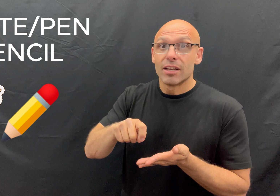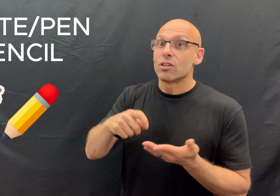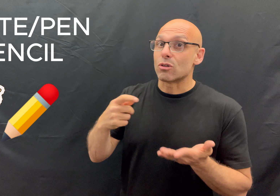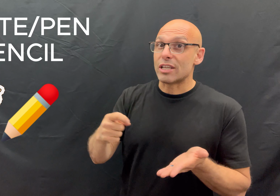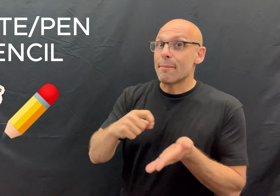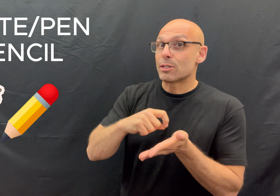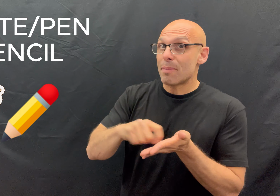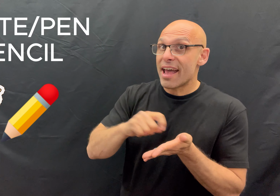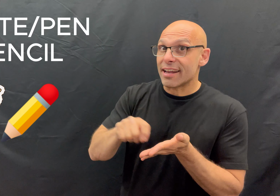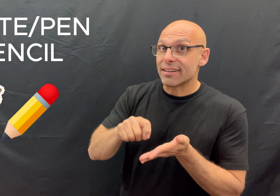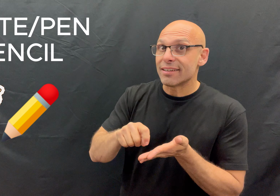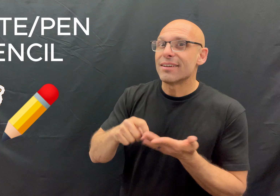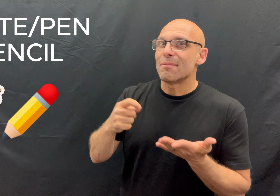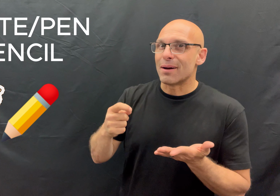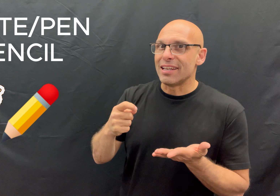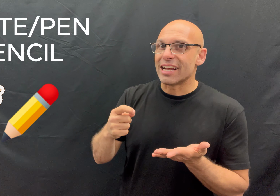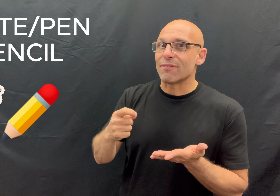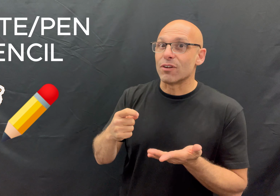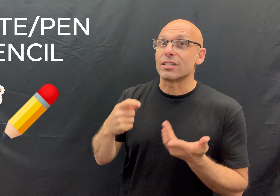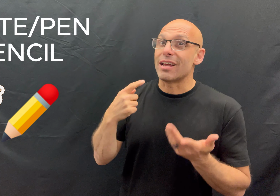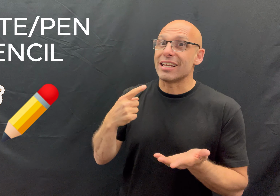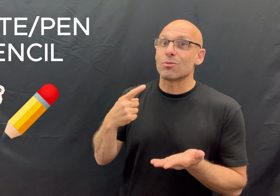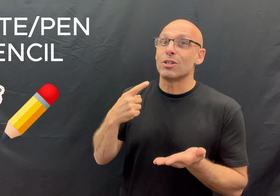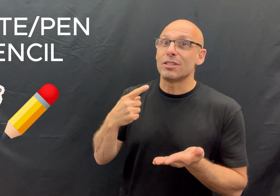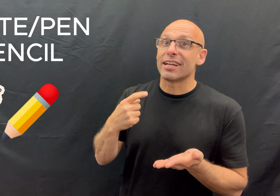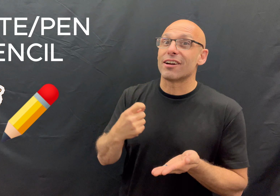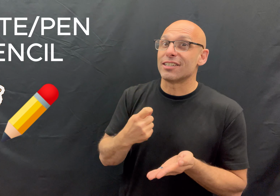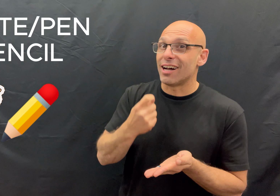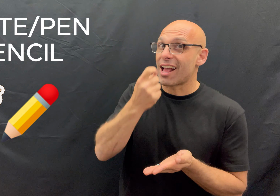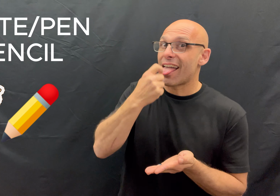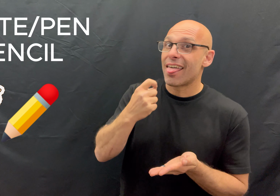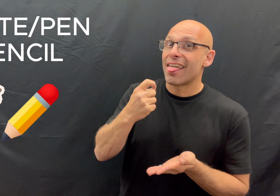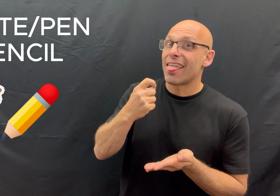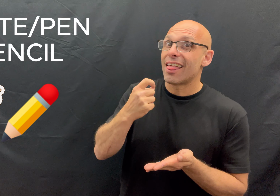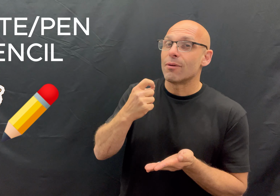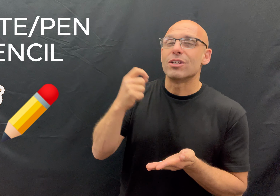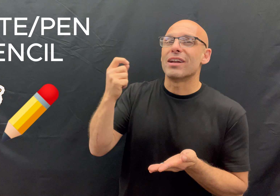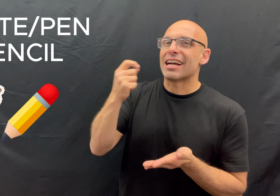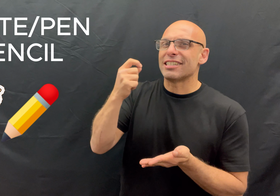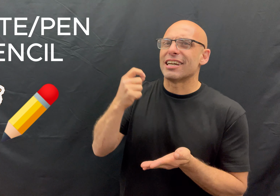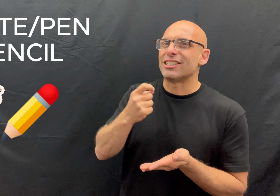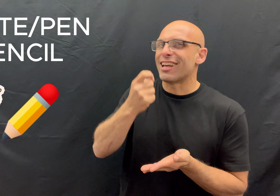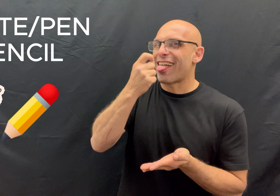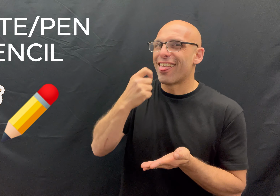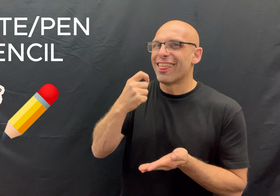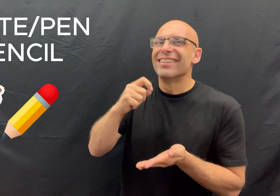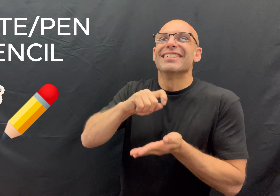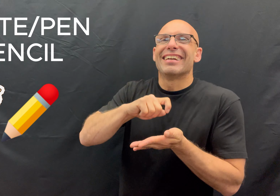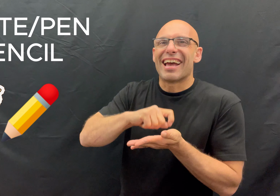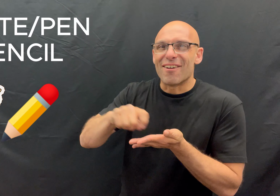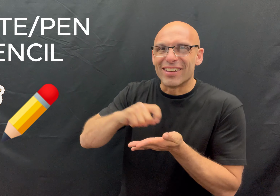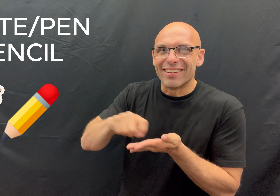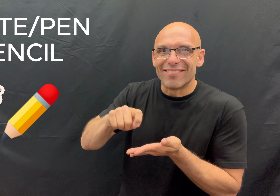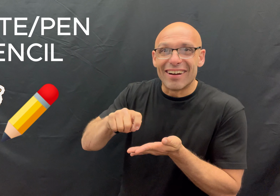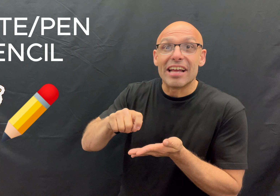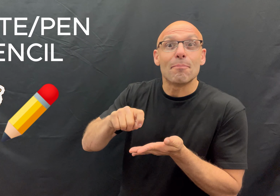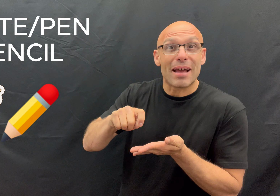So same as pen, but lick it first. And yes, we do stick out our tongue. We don't actually touch it. And we write